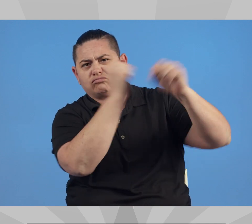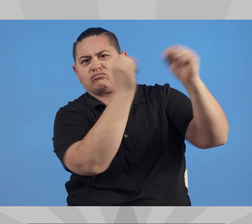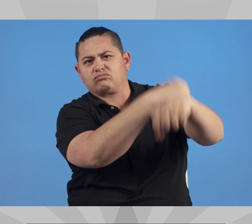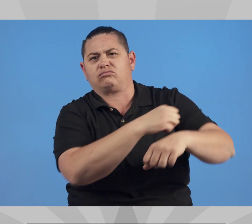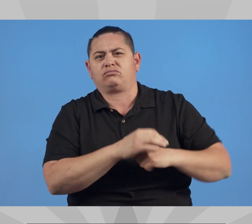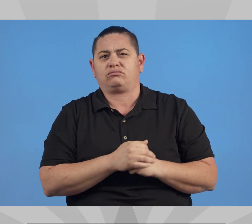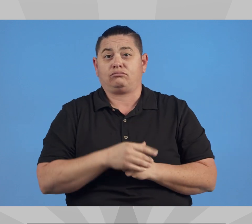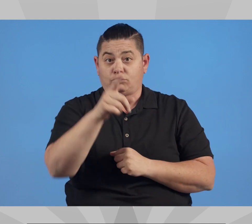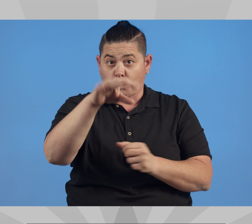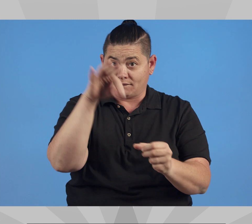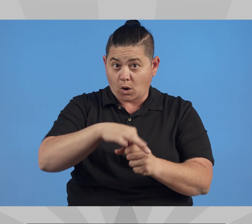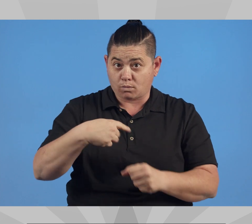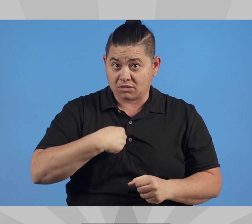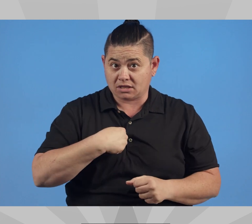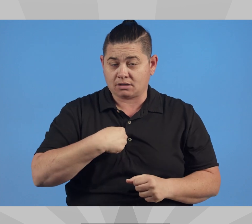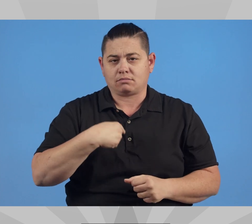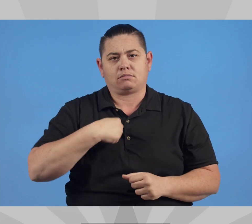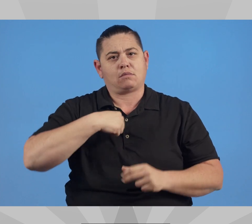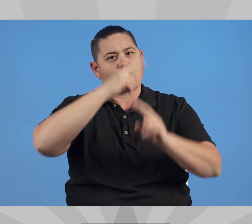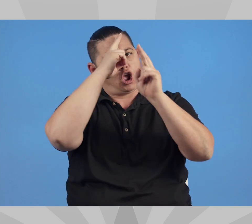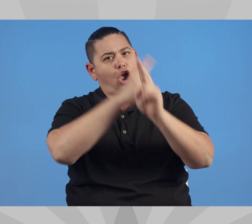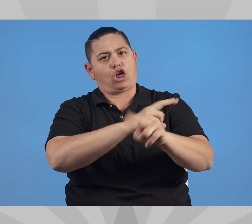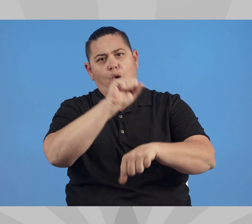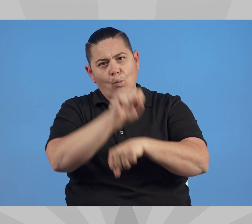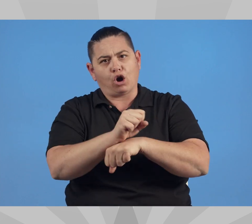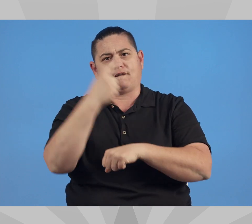I'd be honored to receive your vote and serve you.